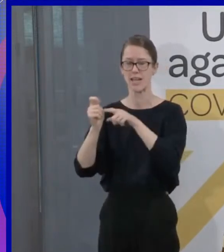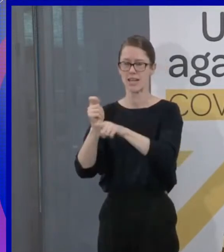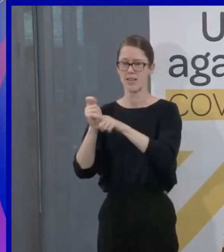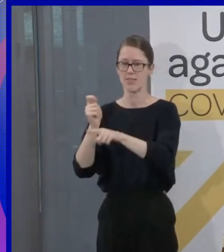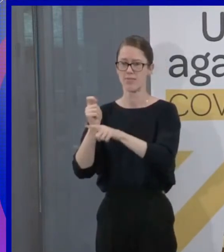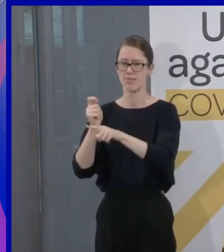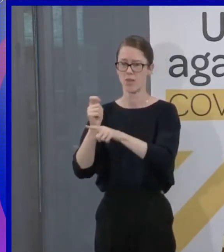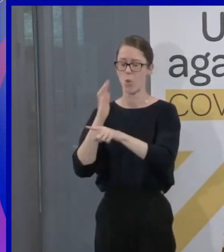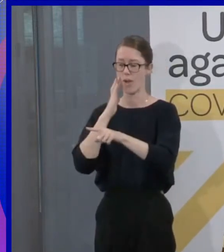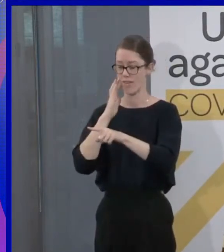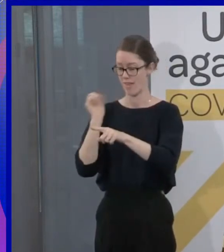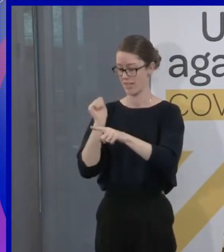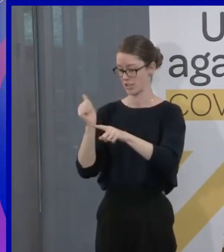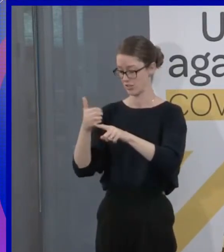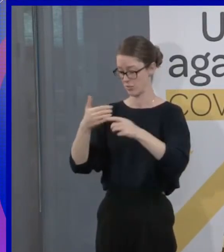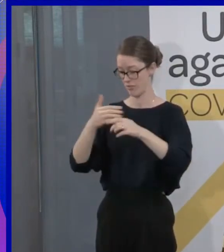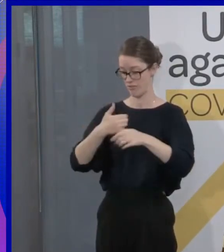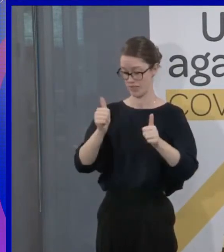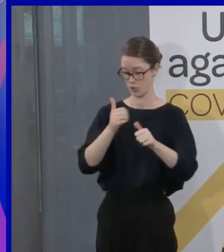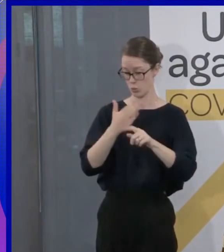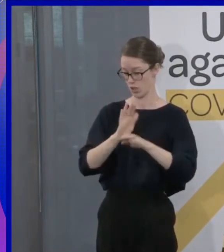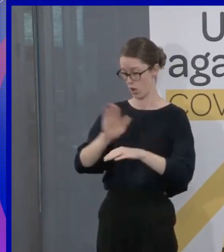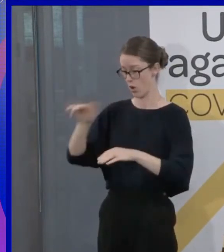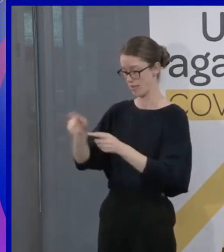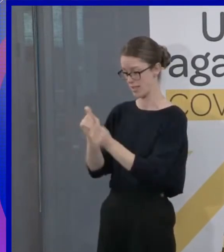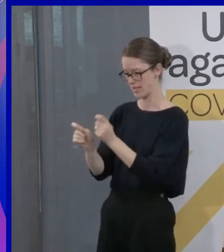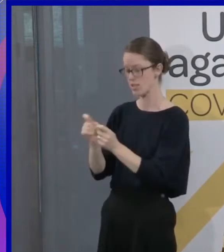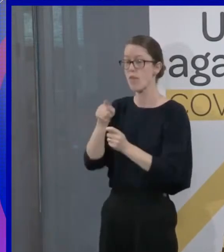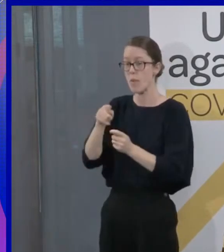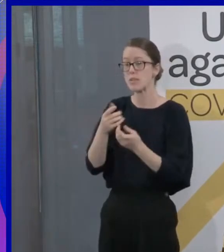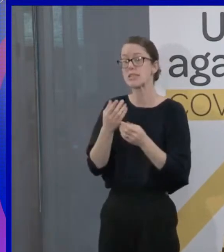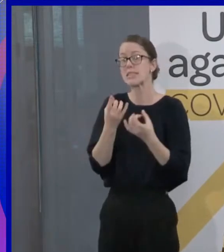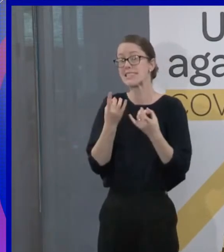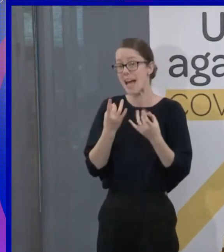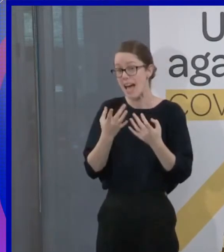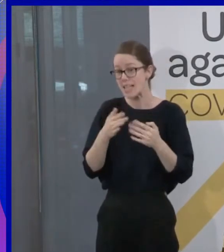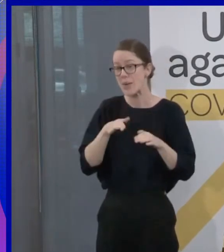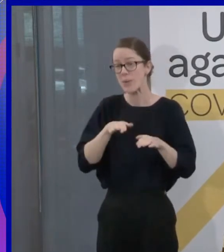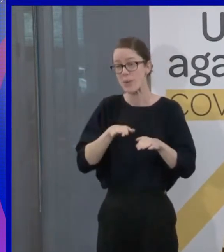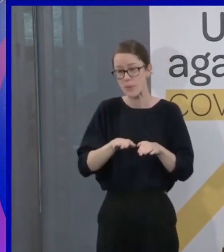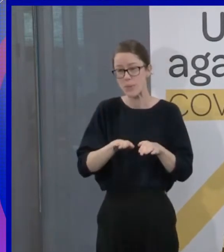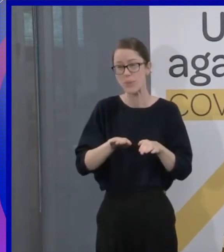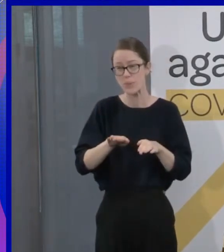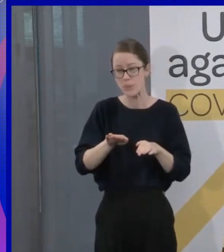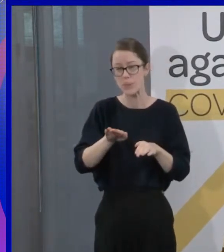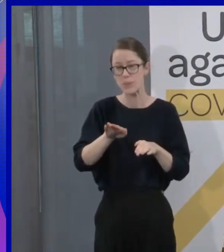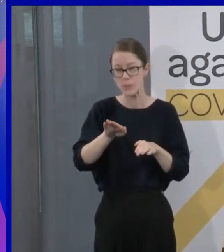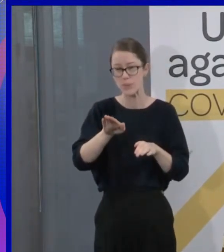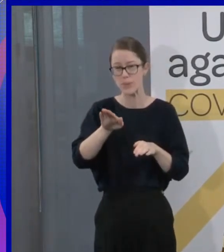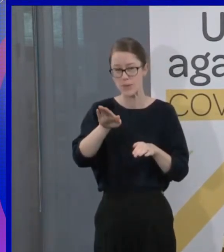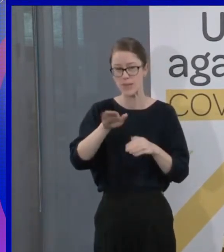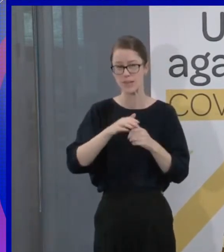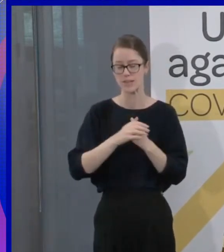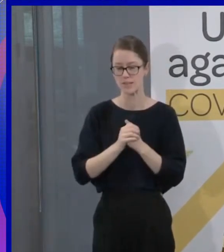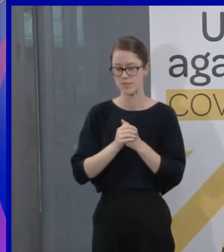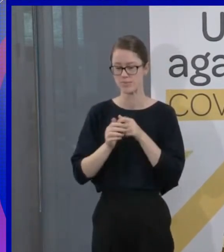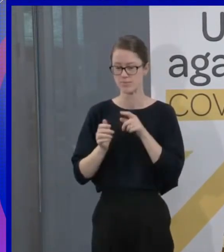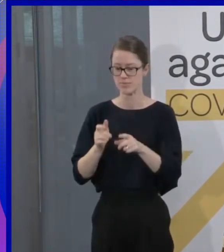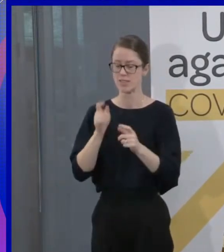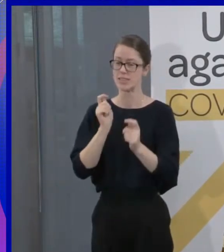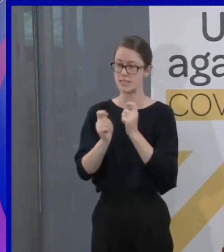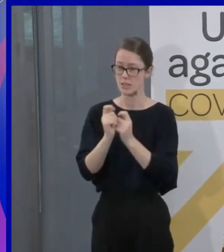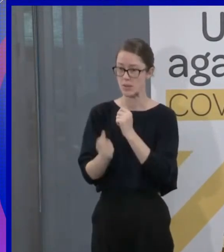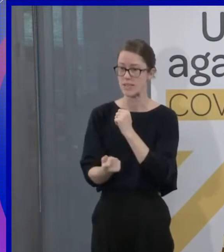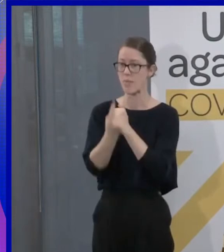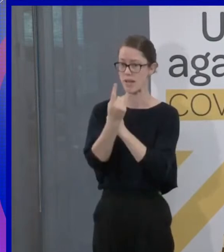gone back off their shifts. So it was rolling out. We were increasing the frequency of that testing, but just to reiterate, there was testing happening, and at the